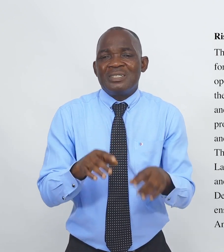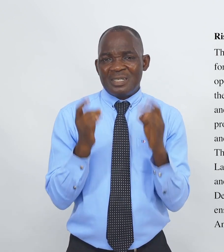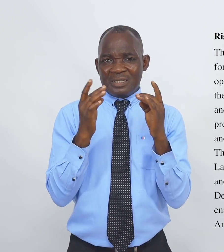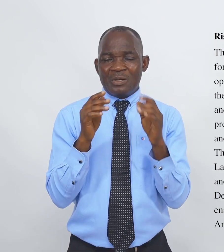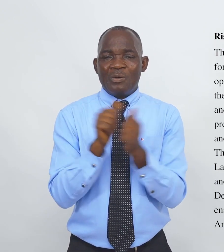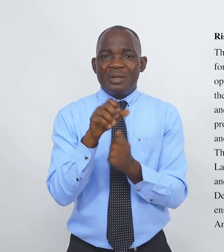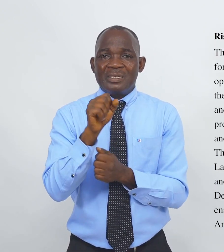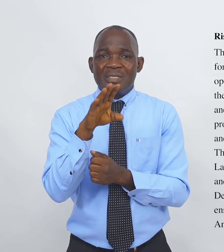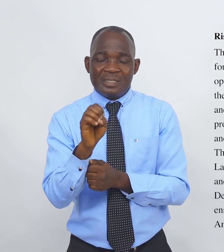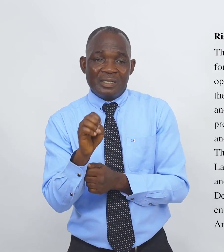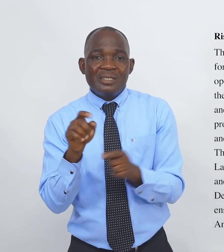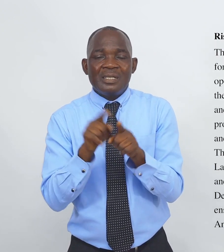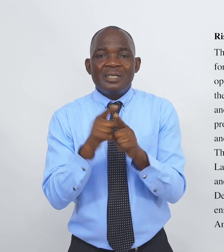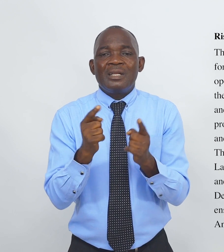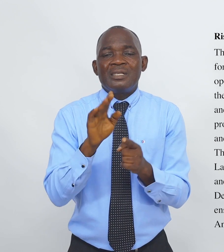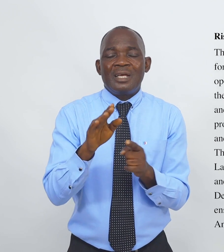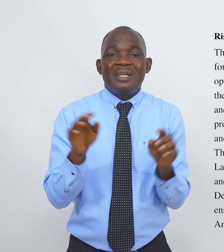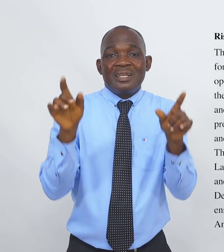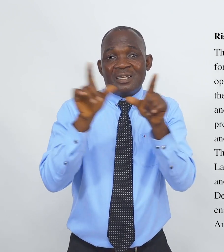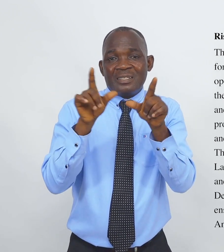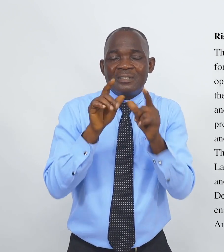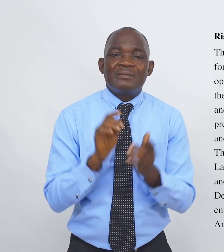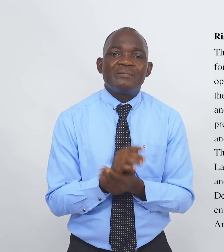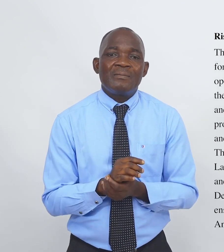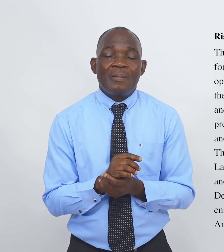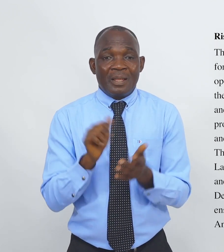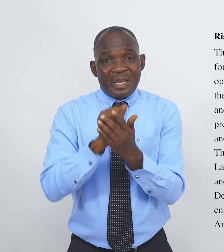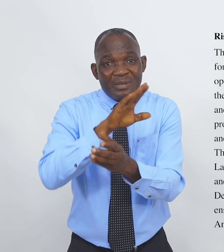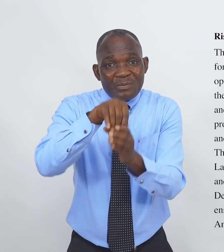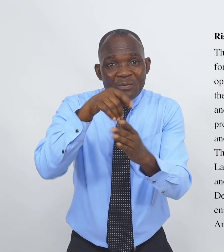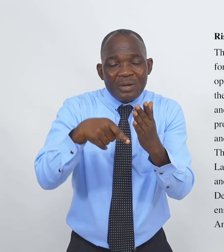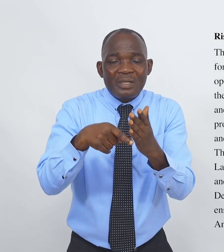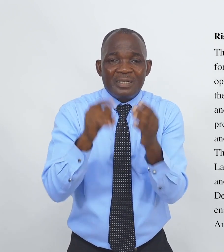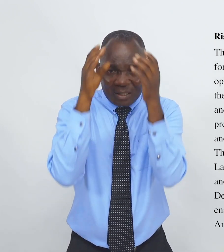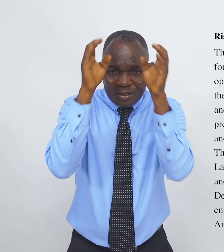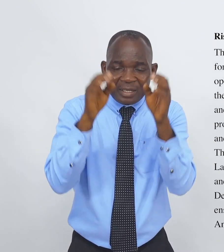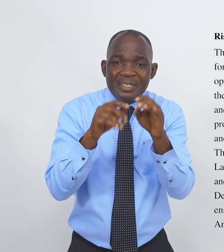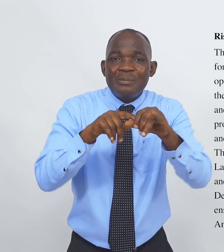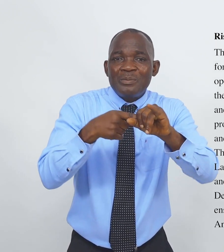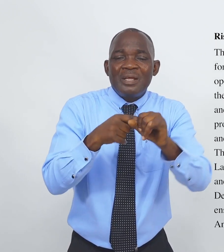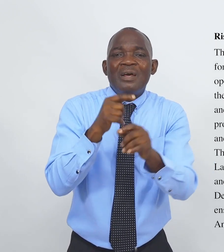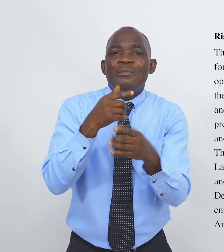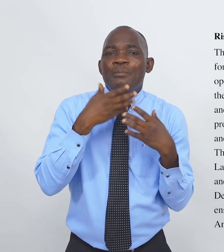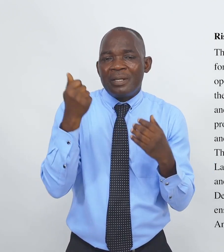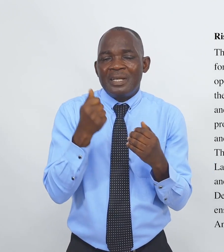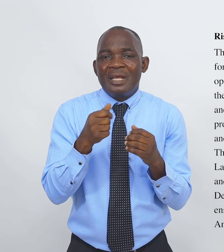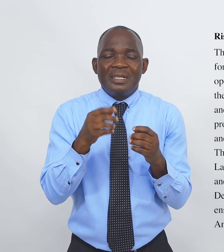the SEC and its licensees. This includes creating and implementing effective risk management